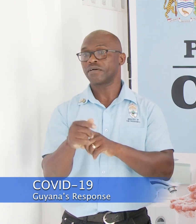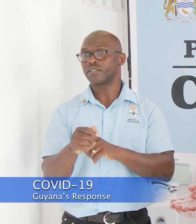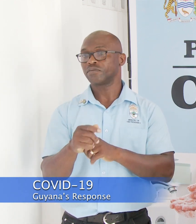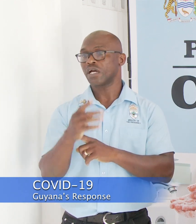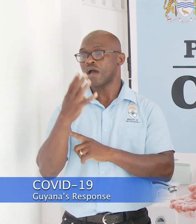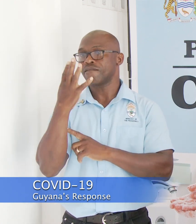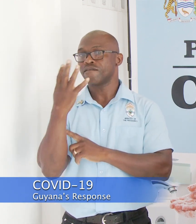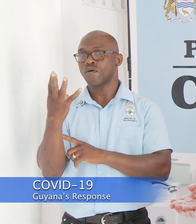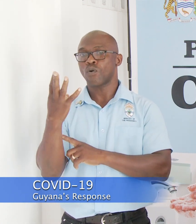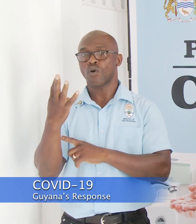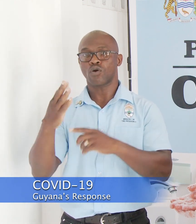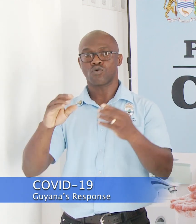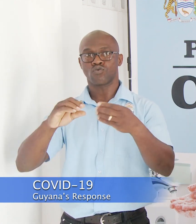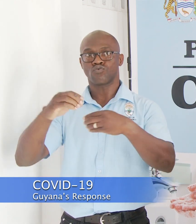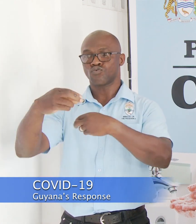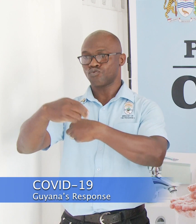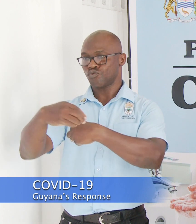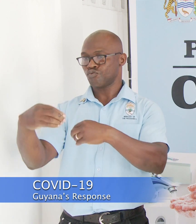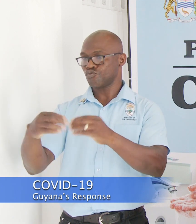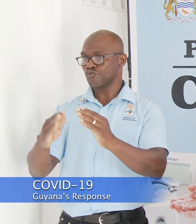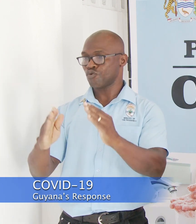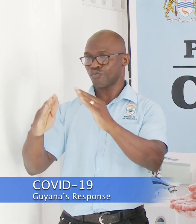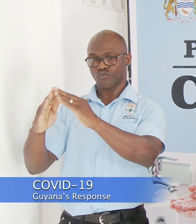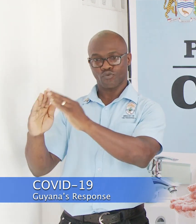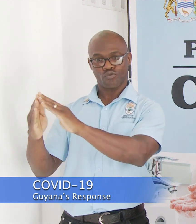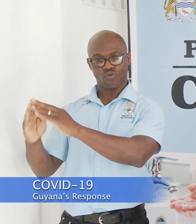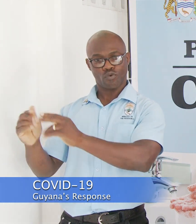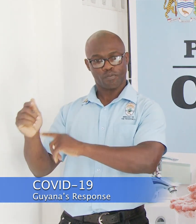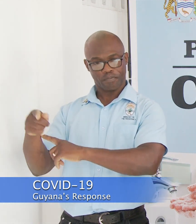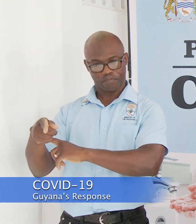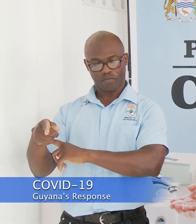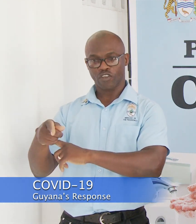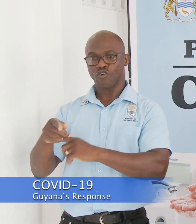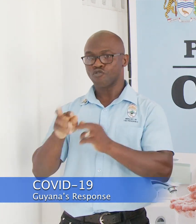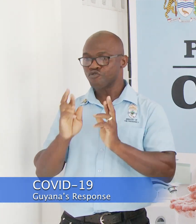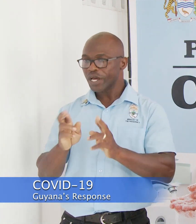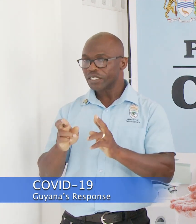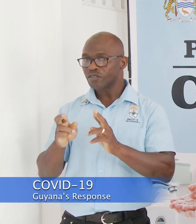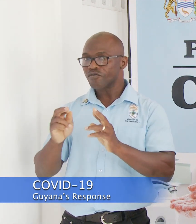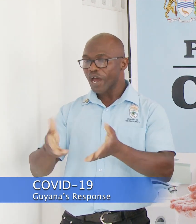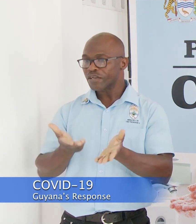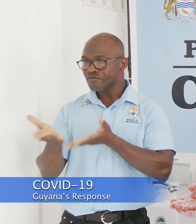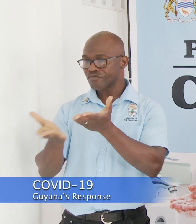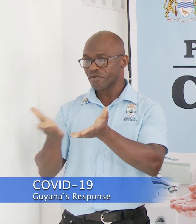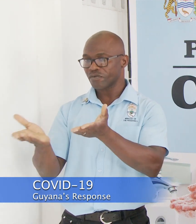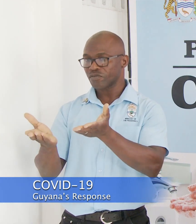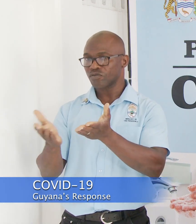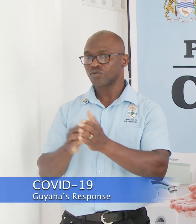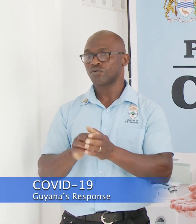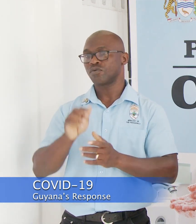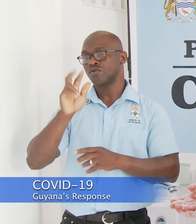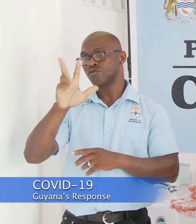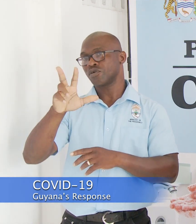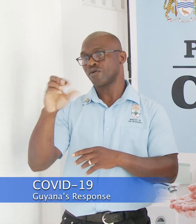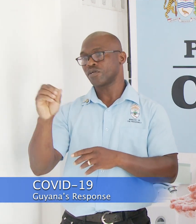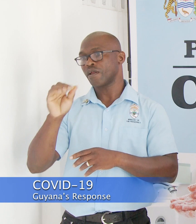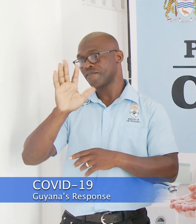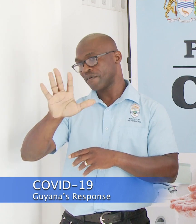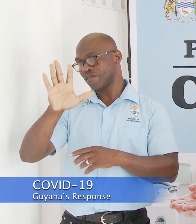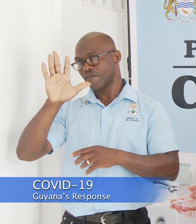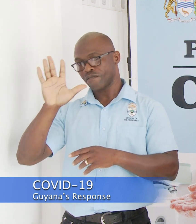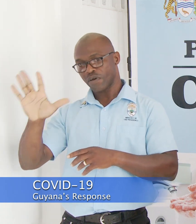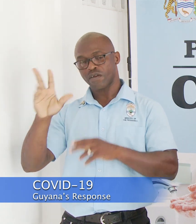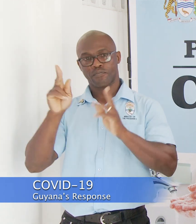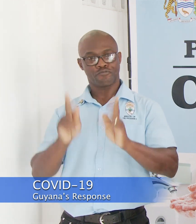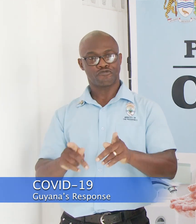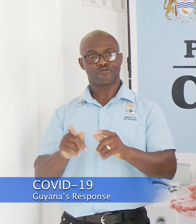4 facilities ready to provide services to 350 persons.